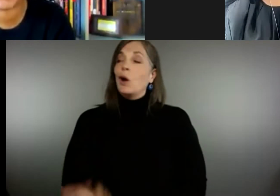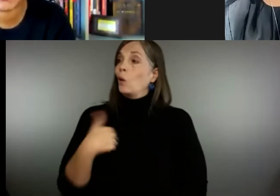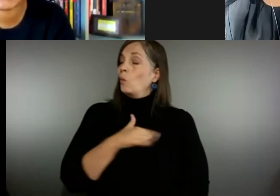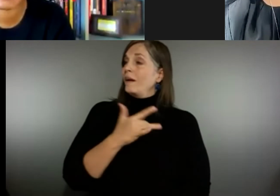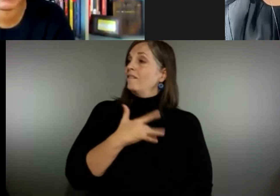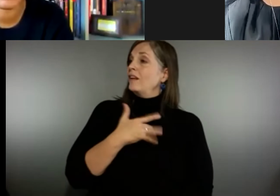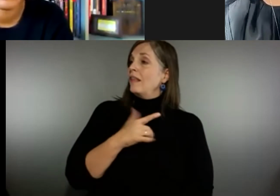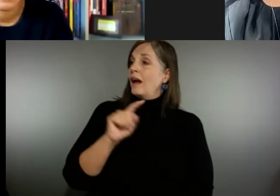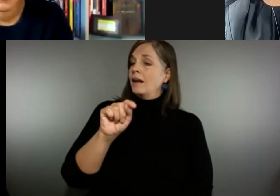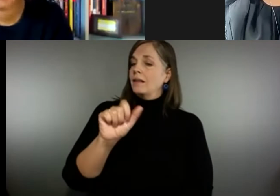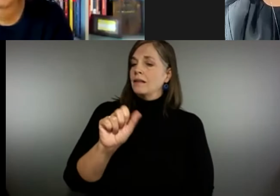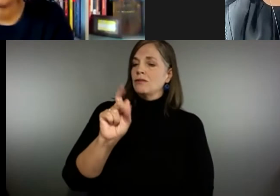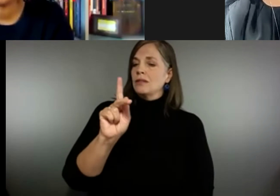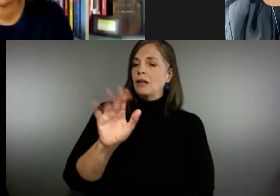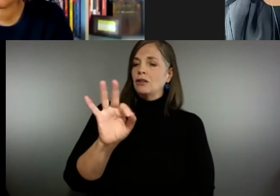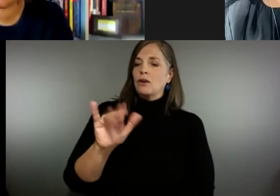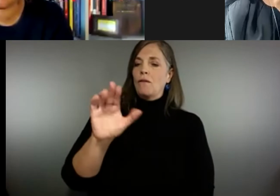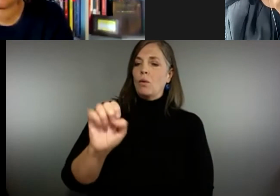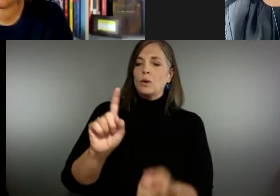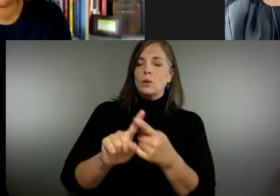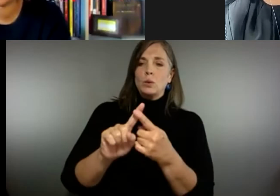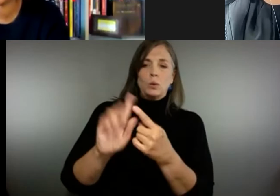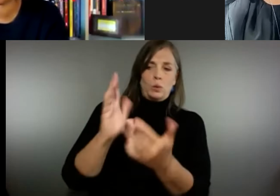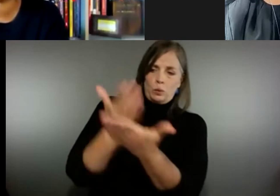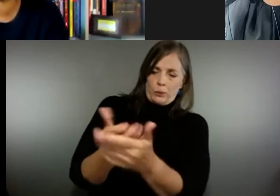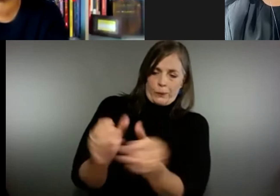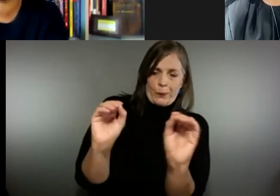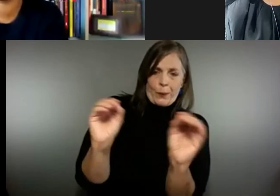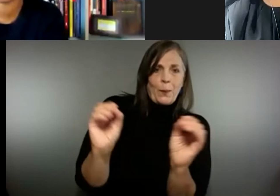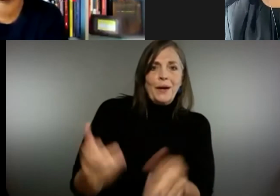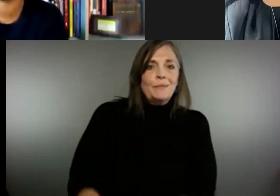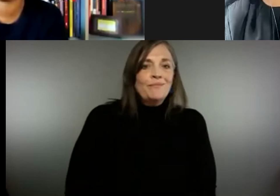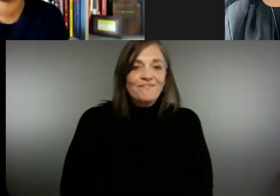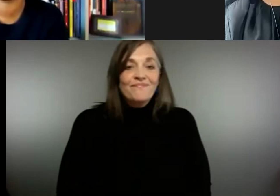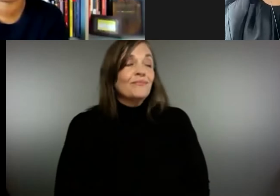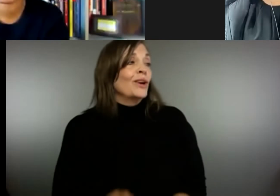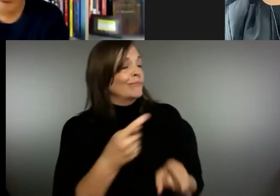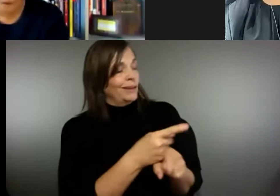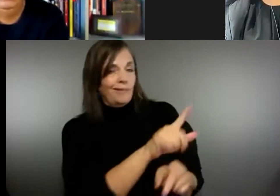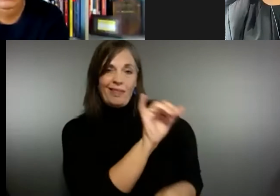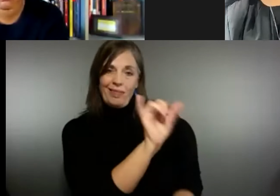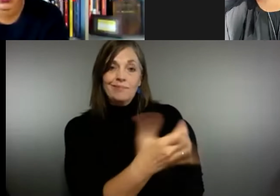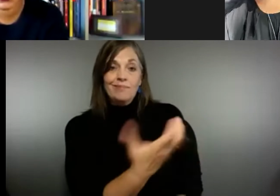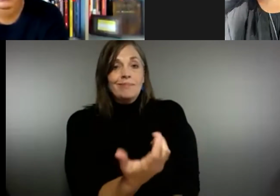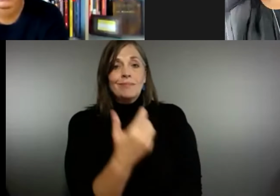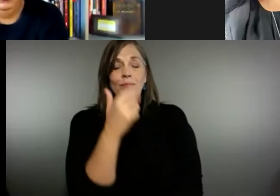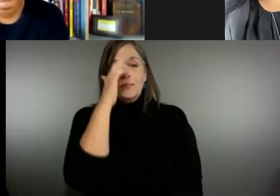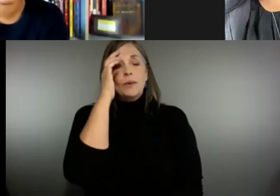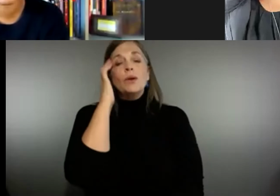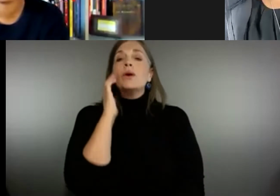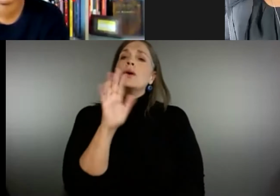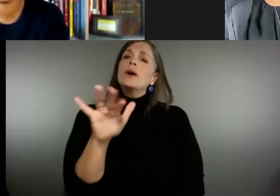those quite a bit in academia absolutely so we want to know what steps would you take to strengthen the contracting process